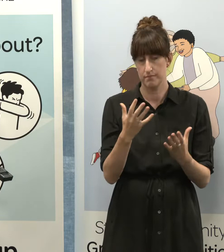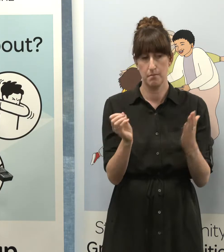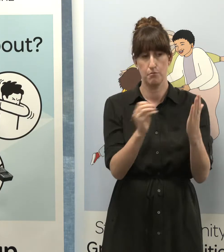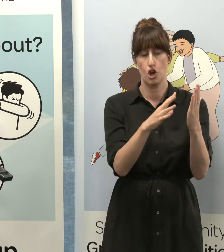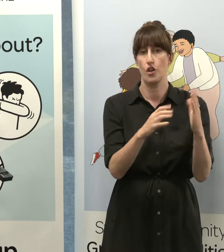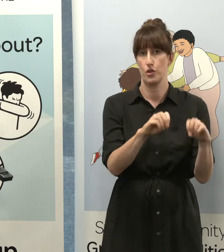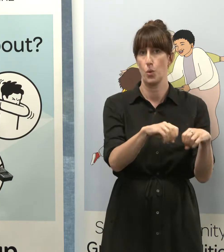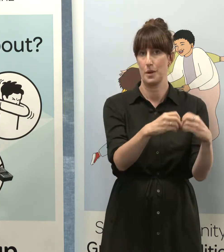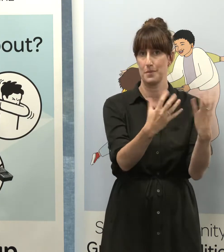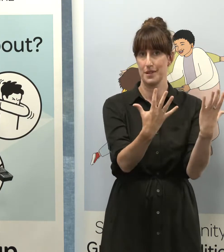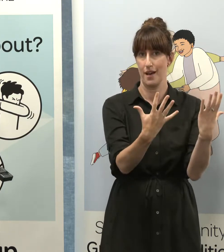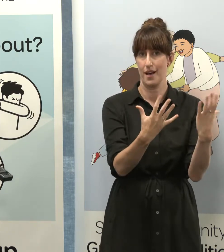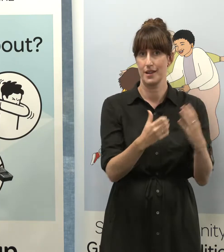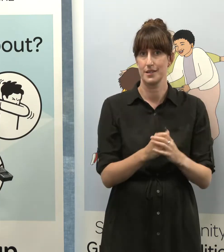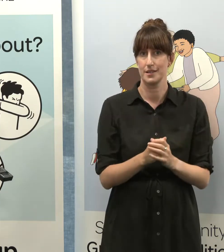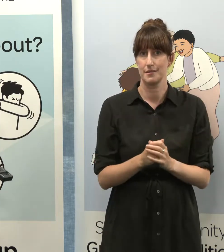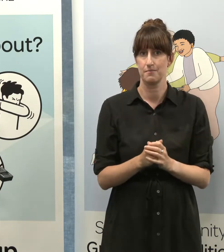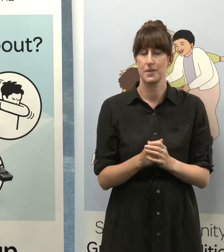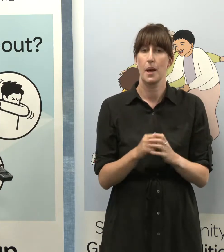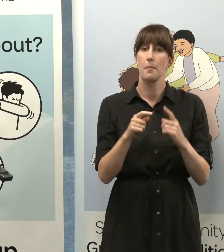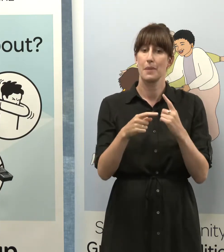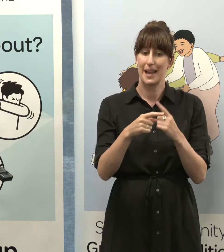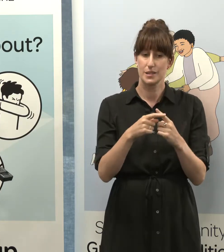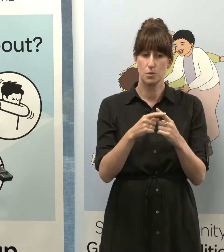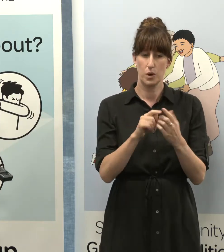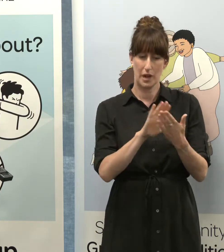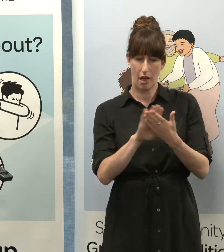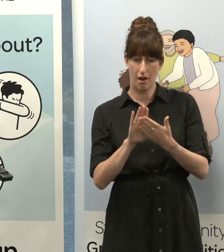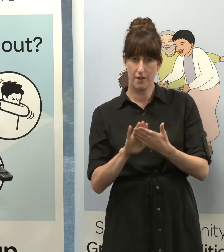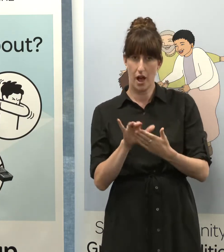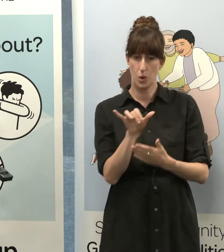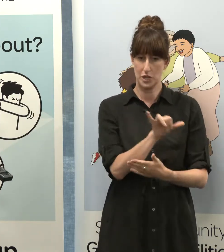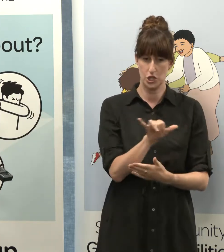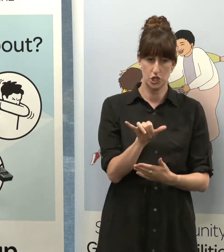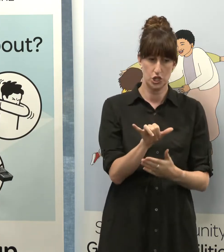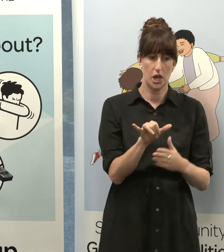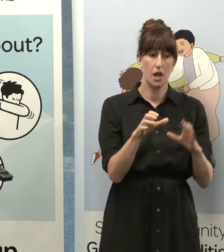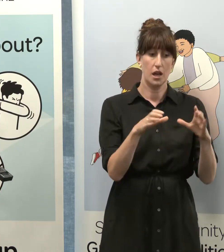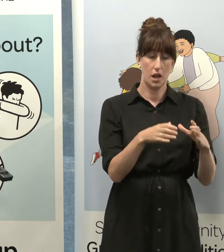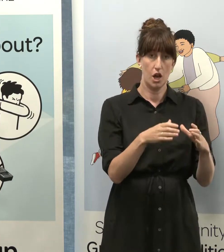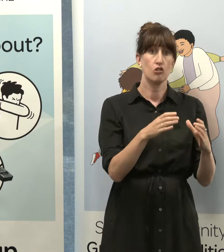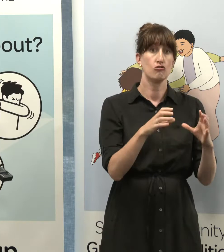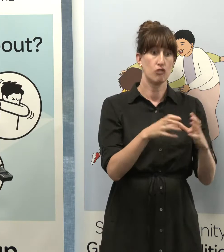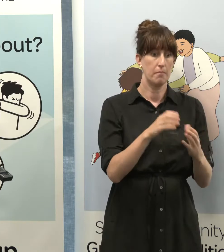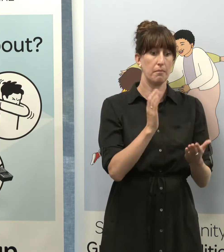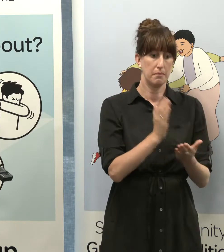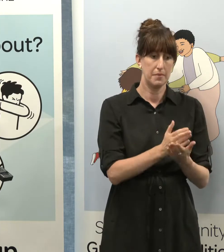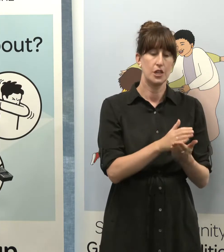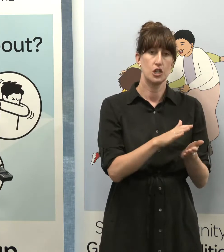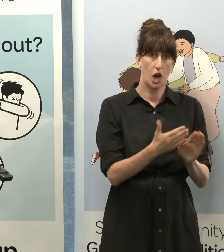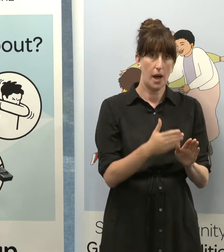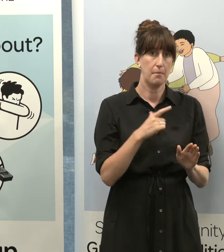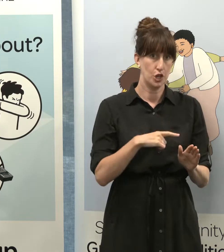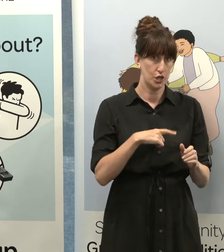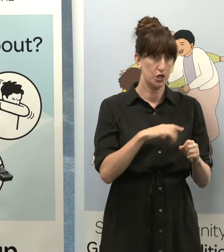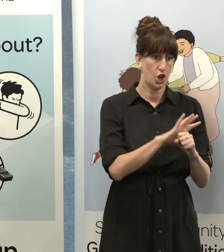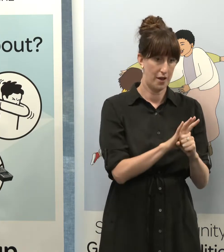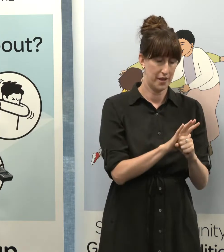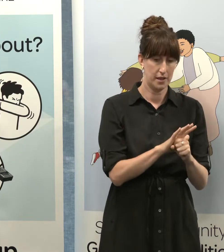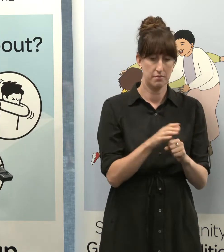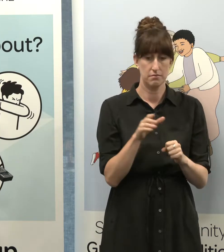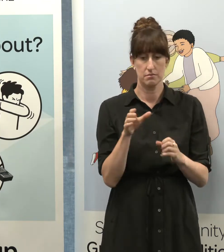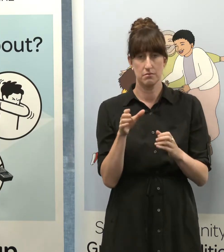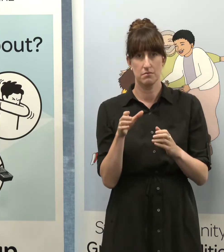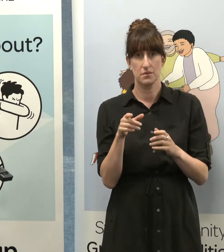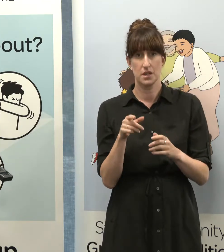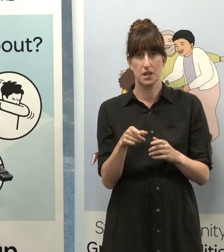will also break that down into those 3 categories: those who we know died with COVID, those who died from another cause but